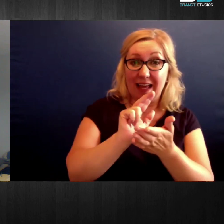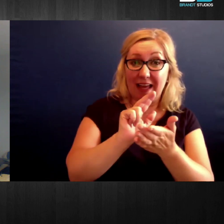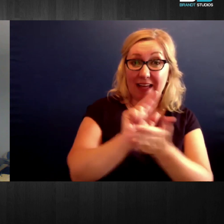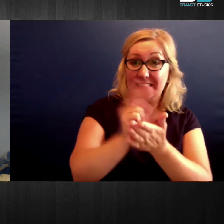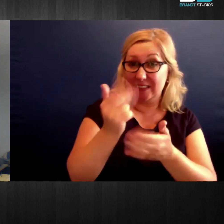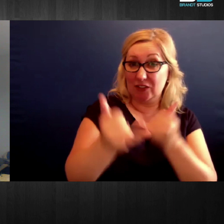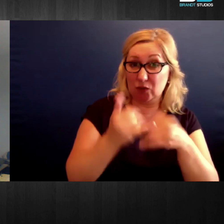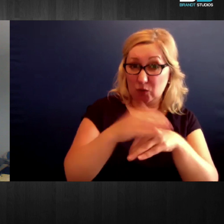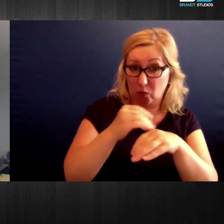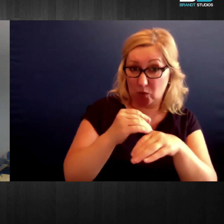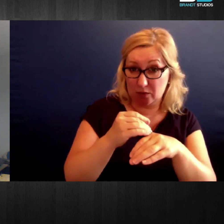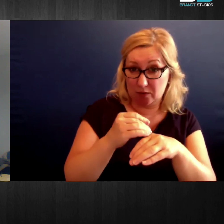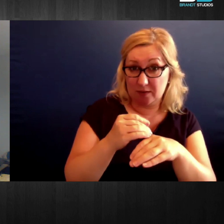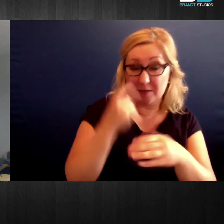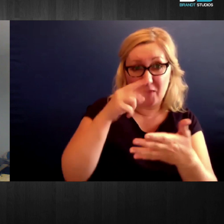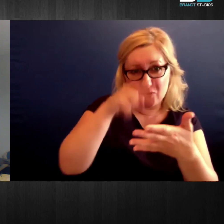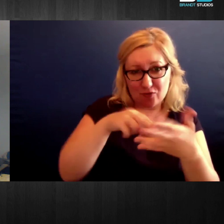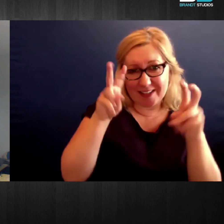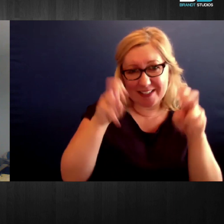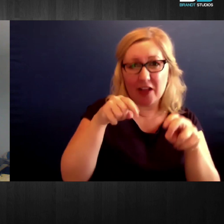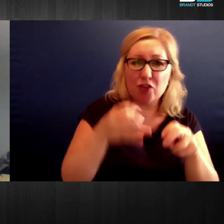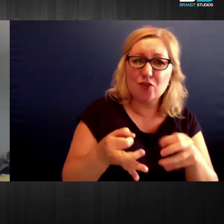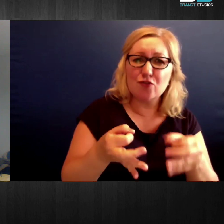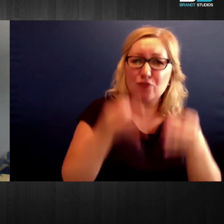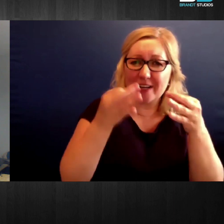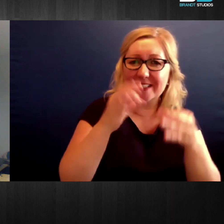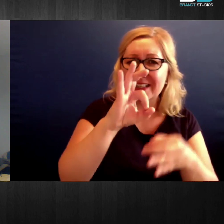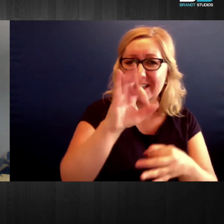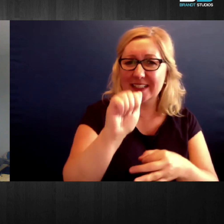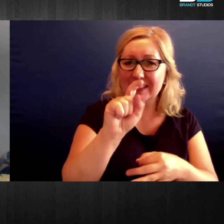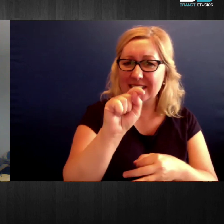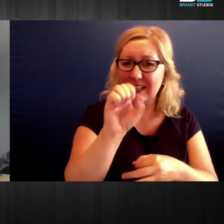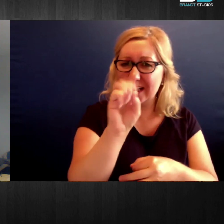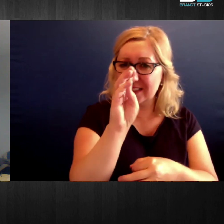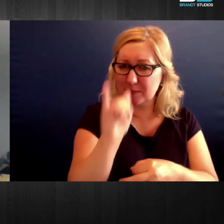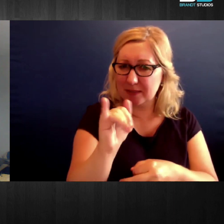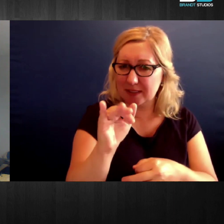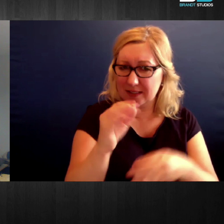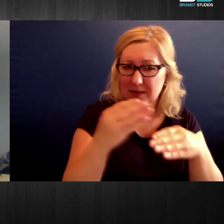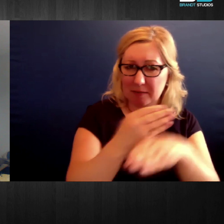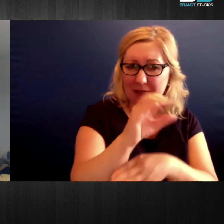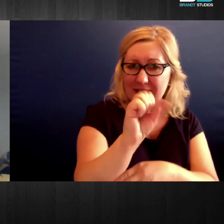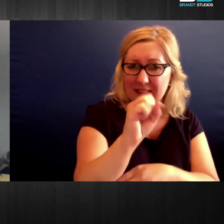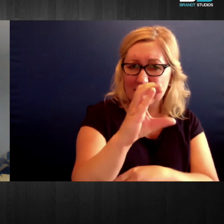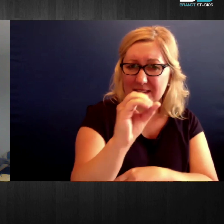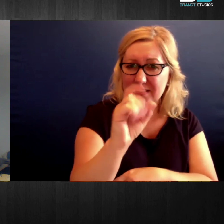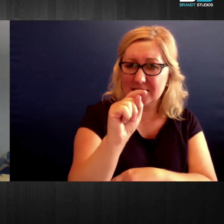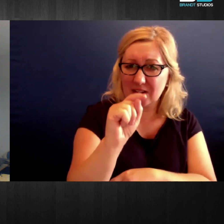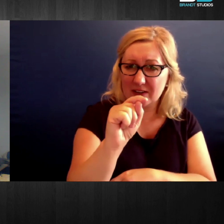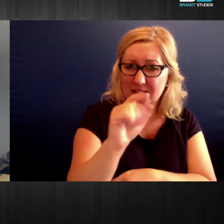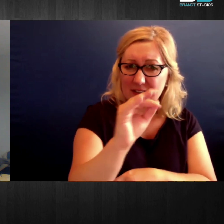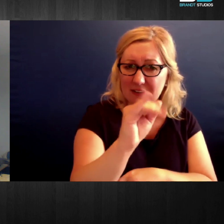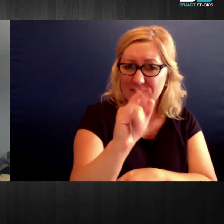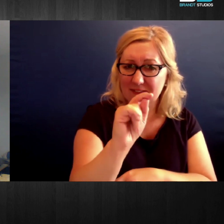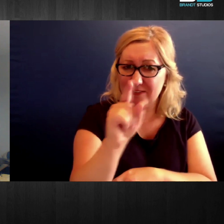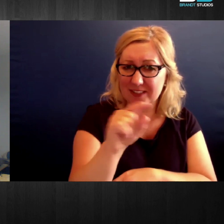Great Gatsby by Scott Fitzgerald, and that maintains to be my favorite book that I've read since. And I